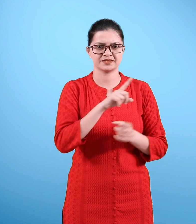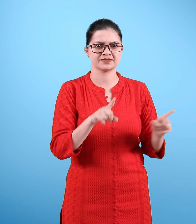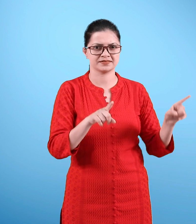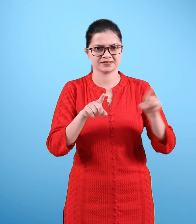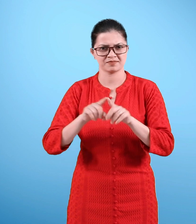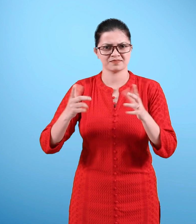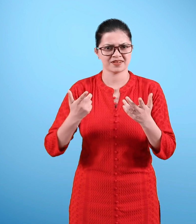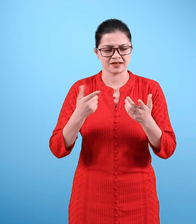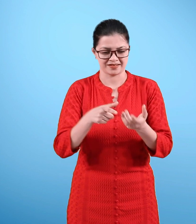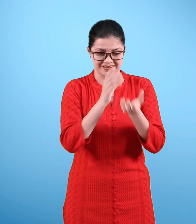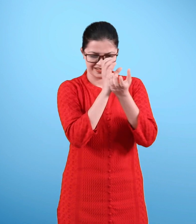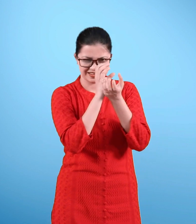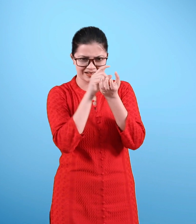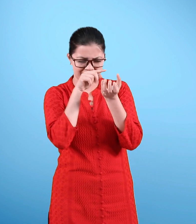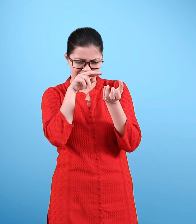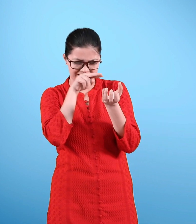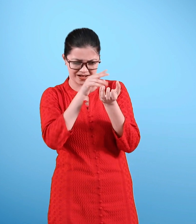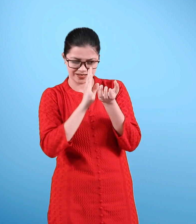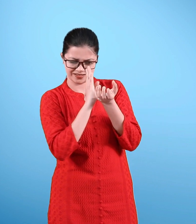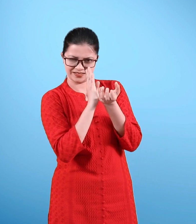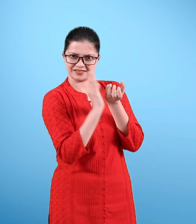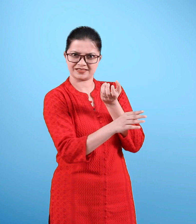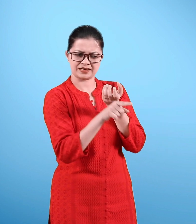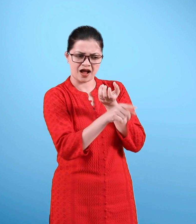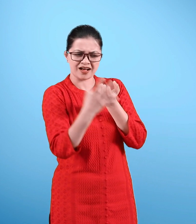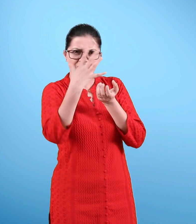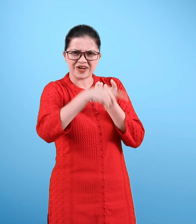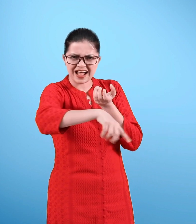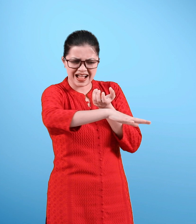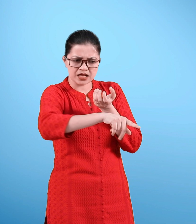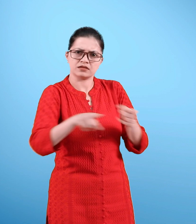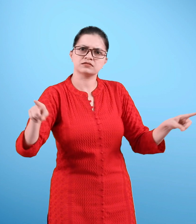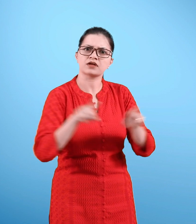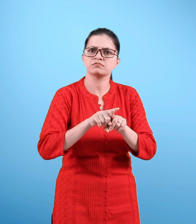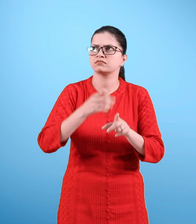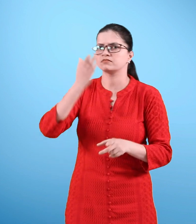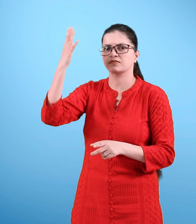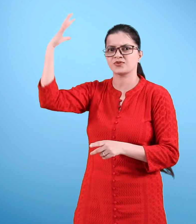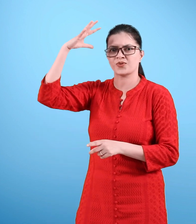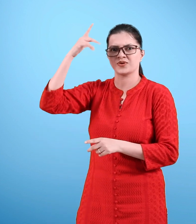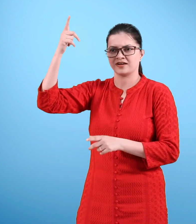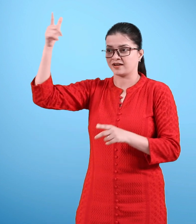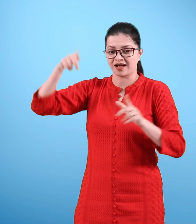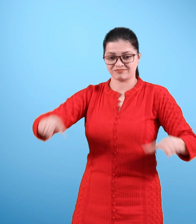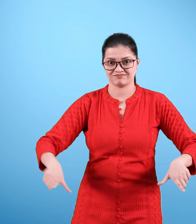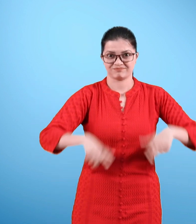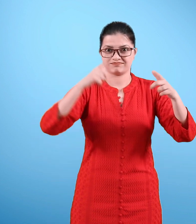These circular images are, in fact, pinhole images of the sun. The gaps between the leaves act as